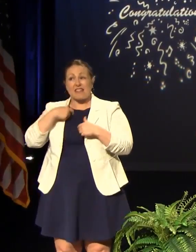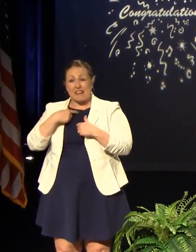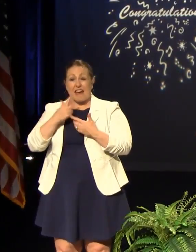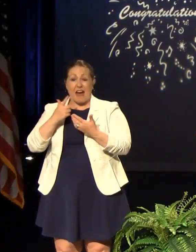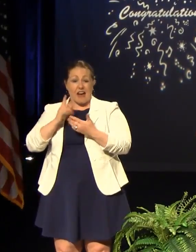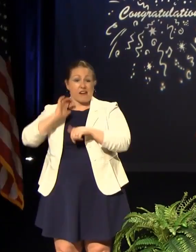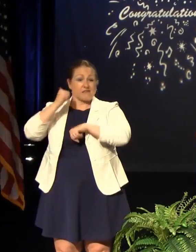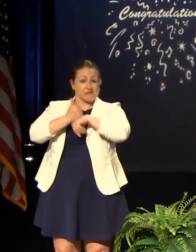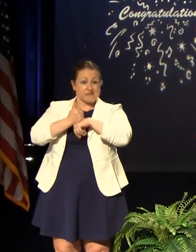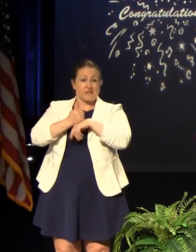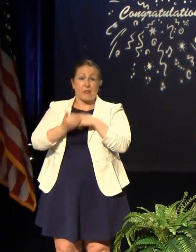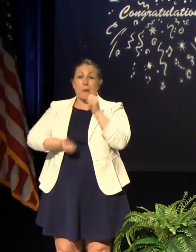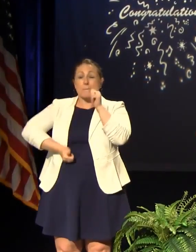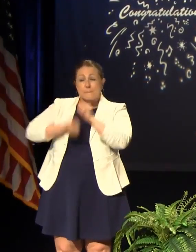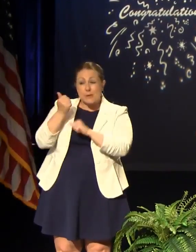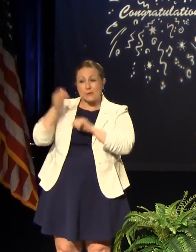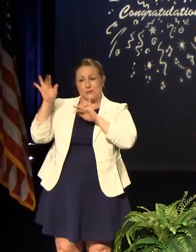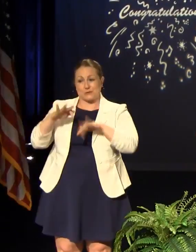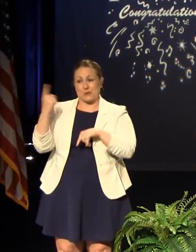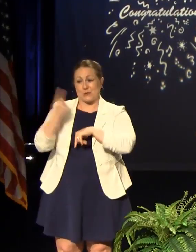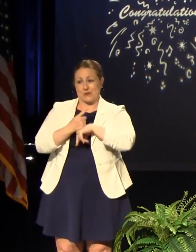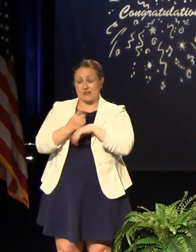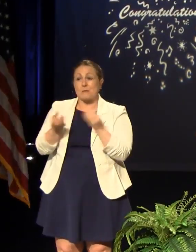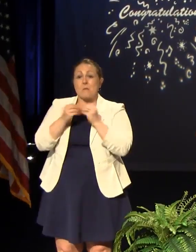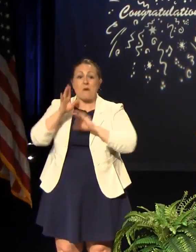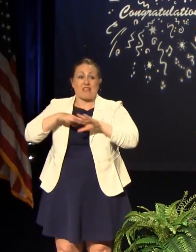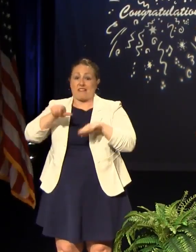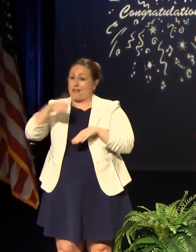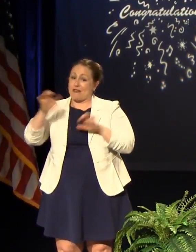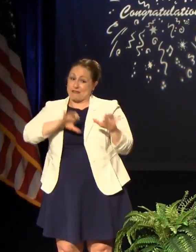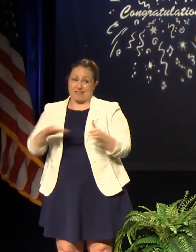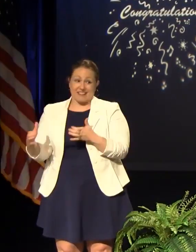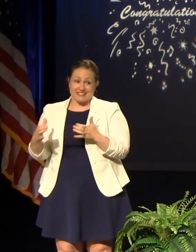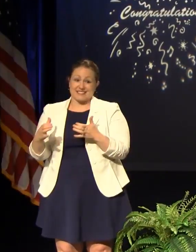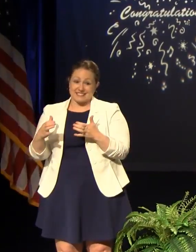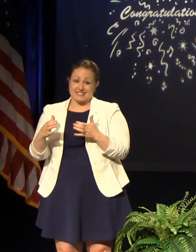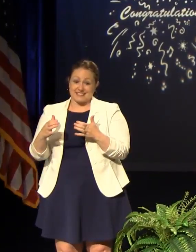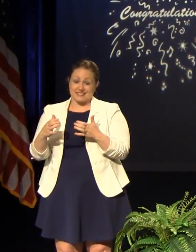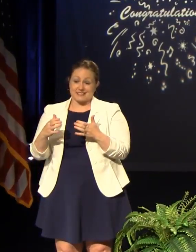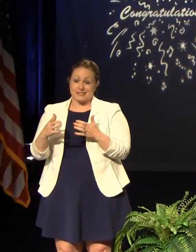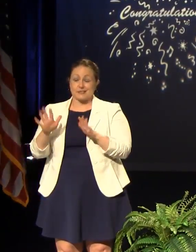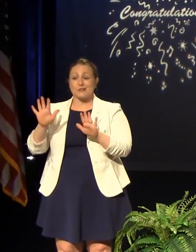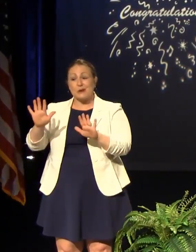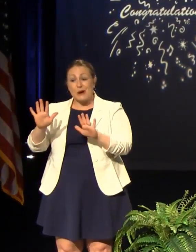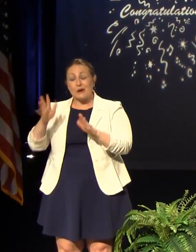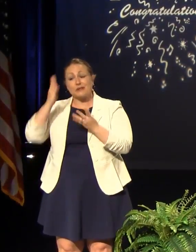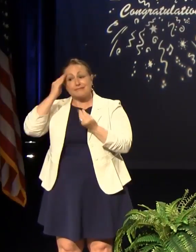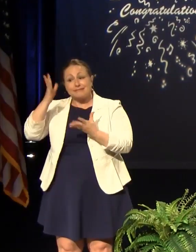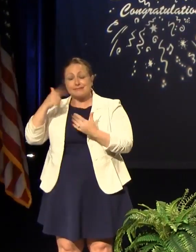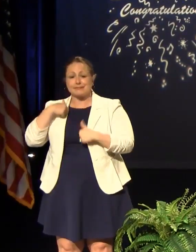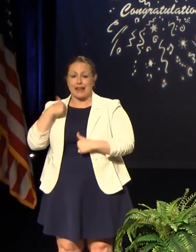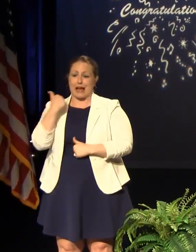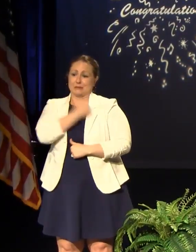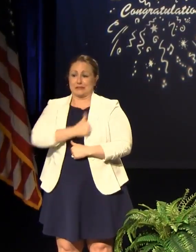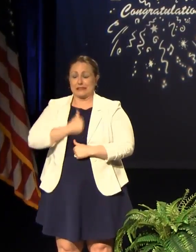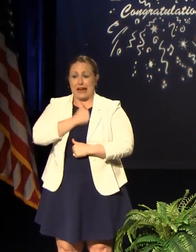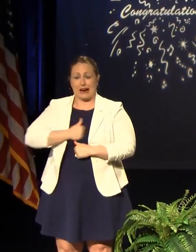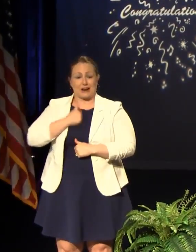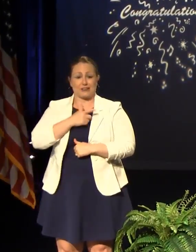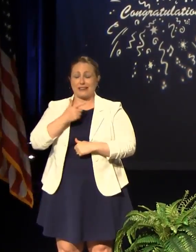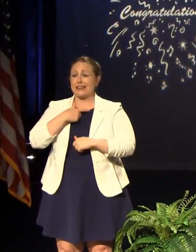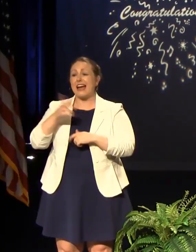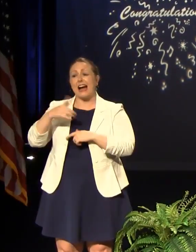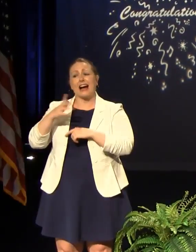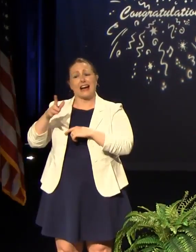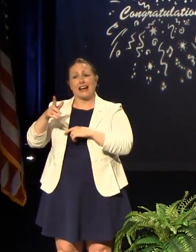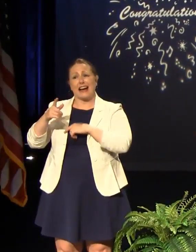any recent graduating class. So I apologize for cheating you out of